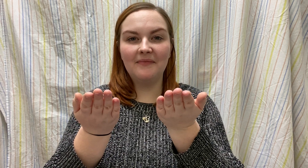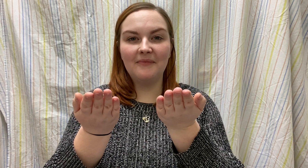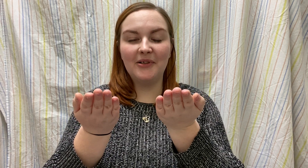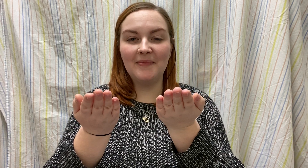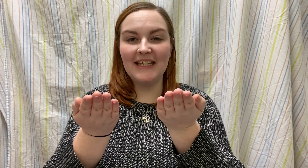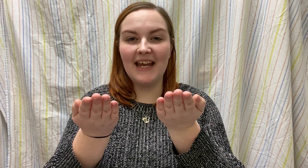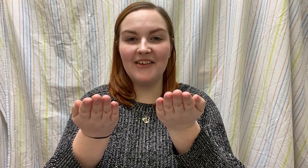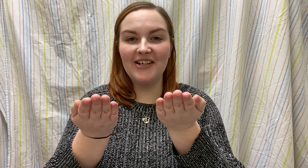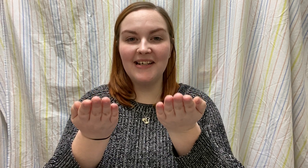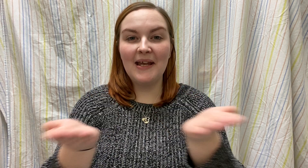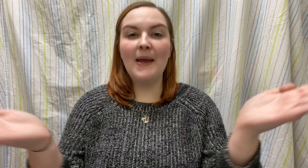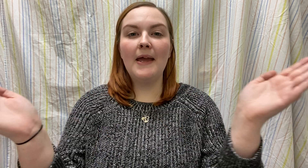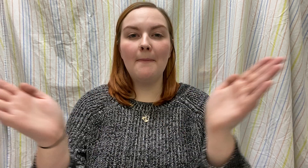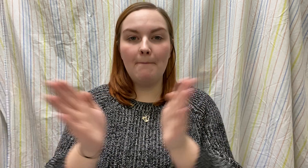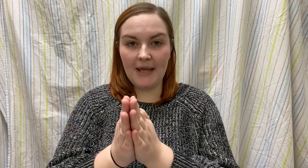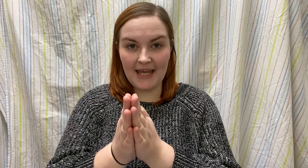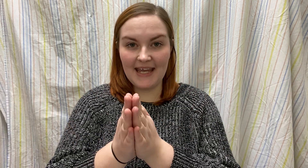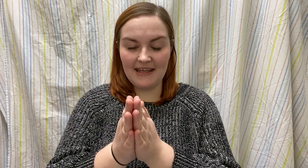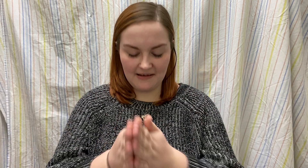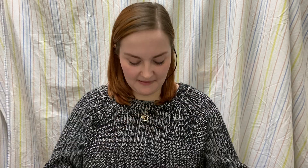Put them together, pay.